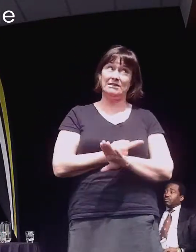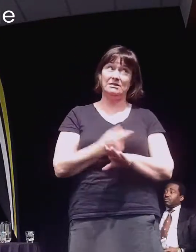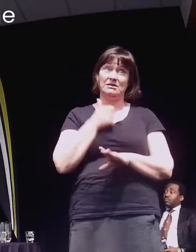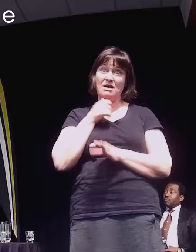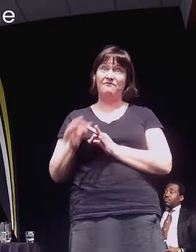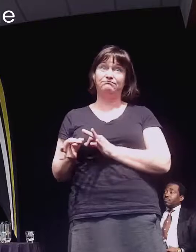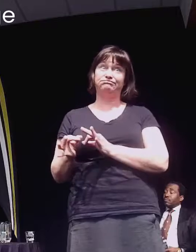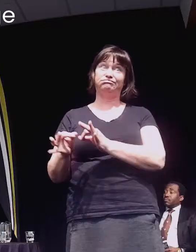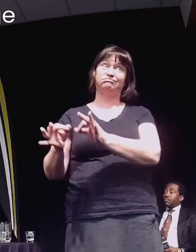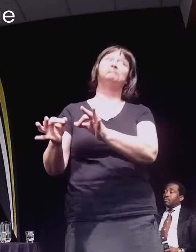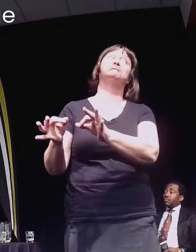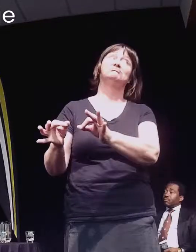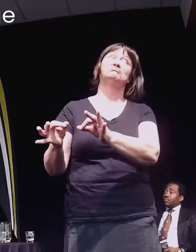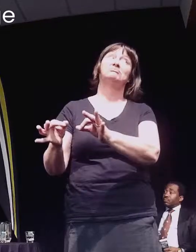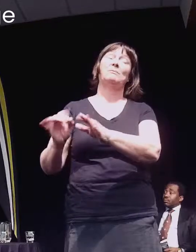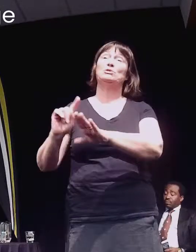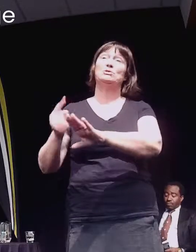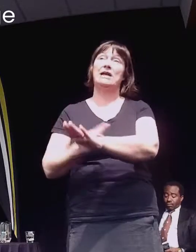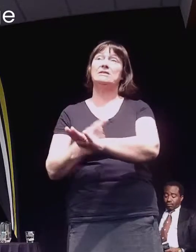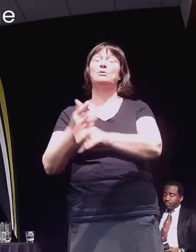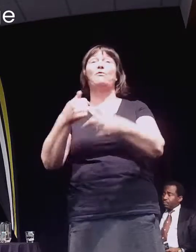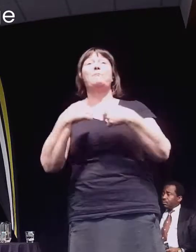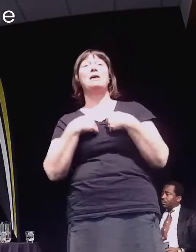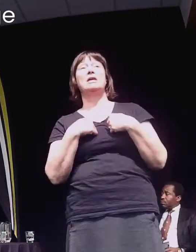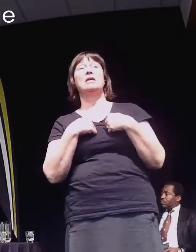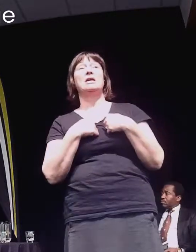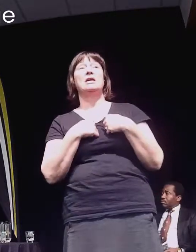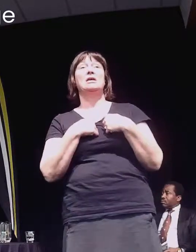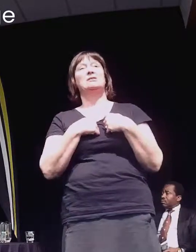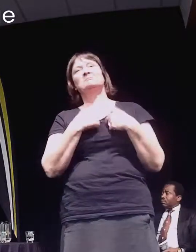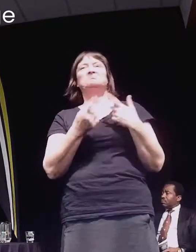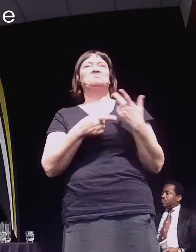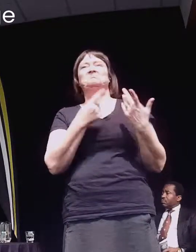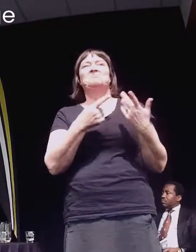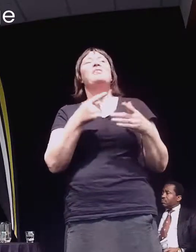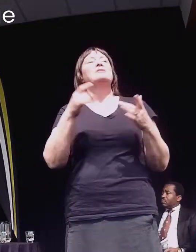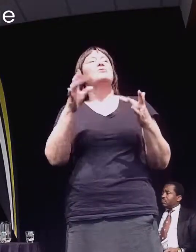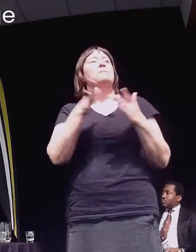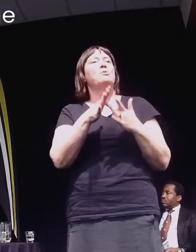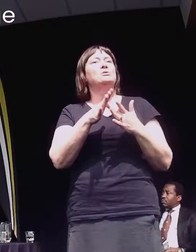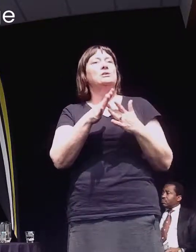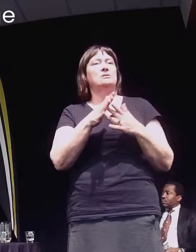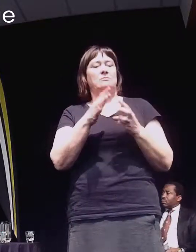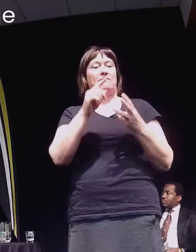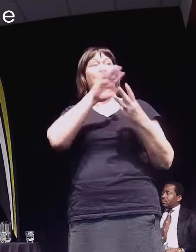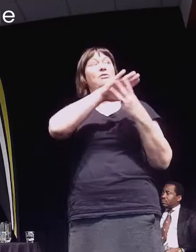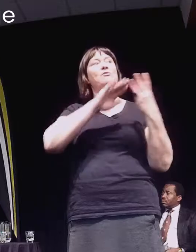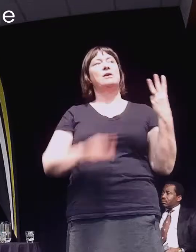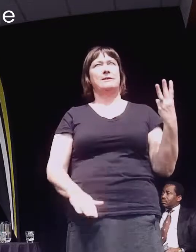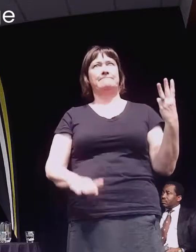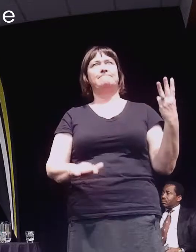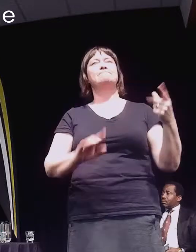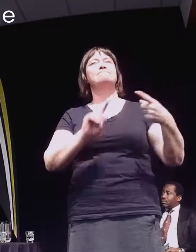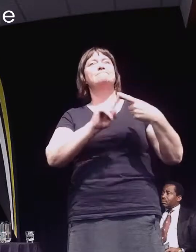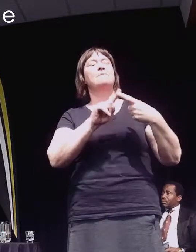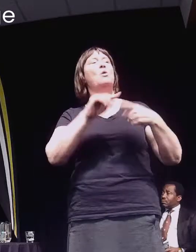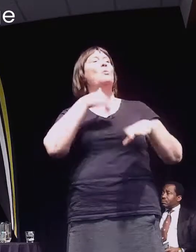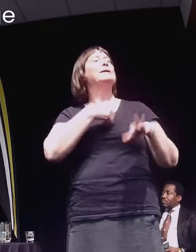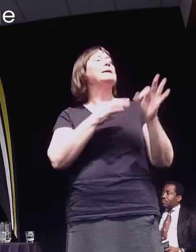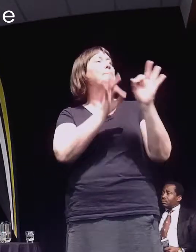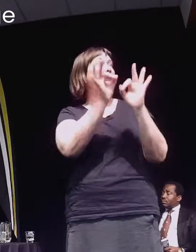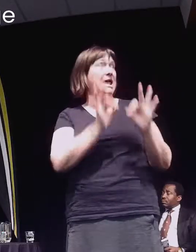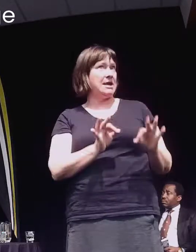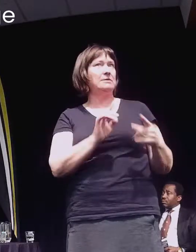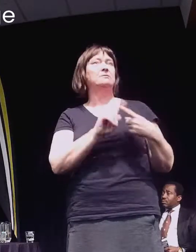we do what we're doing. And so for me, in terms of all this other kind of stuff, I think it's really important that there are three things in there. There's a plan, first of